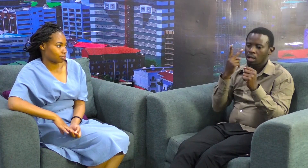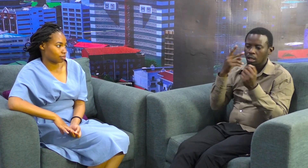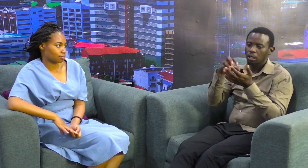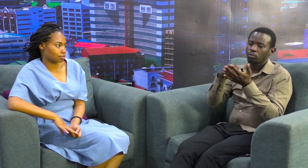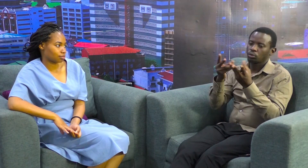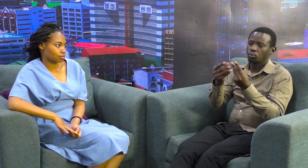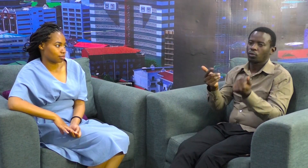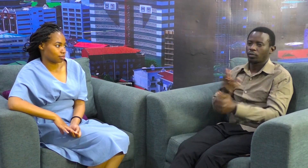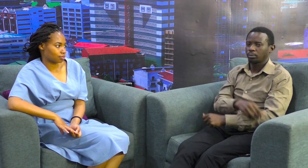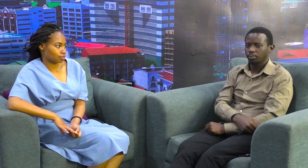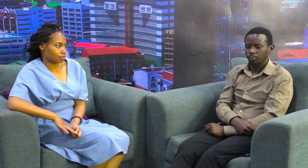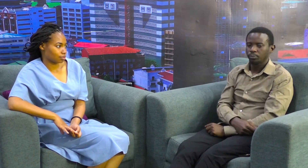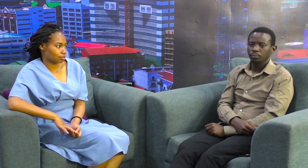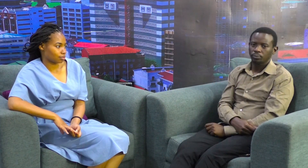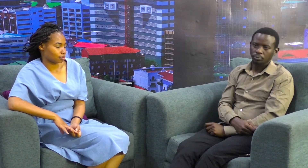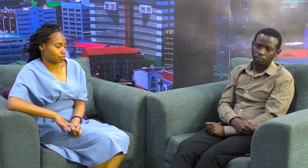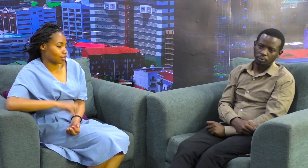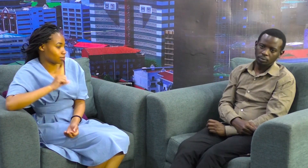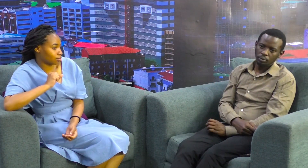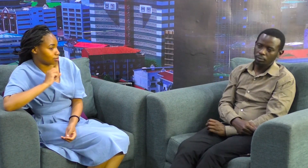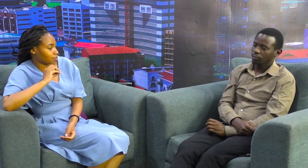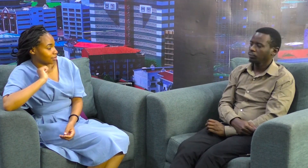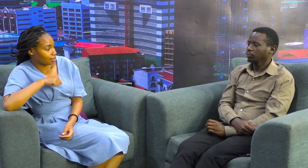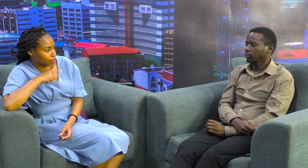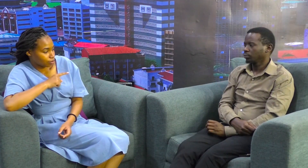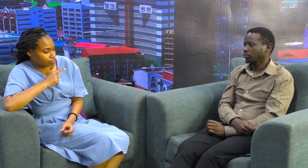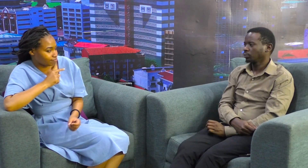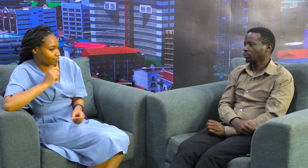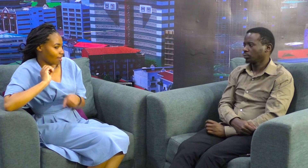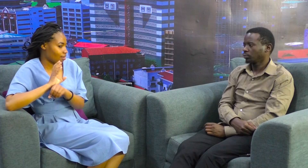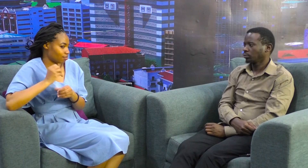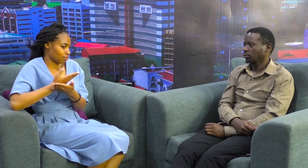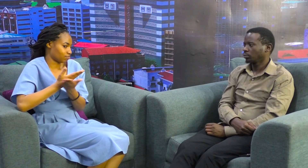equally. There is no discrimination in that. I think that will solve it.